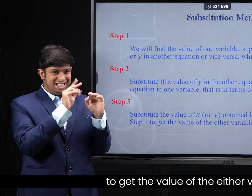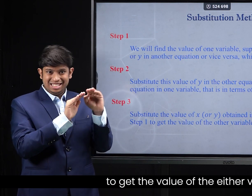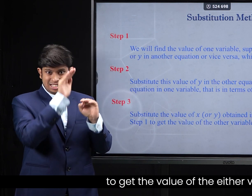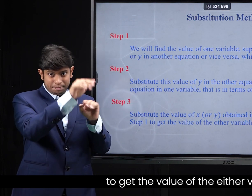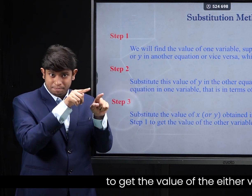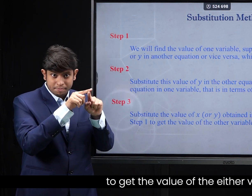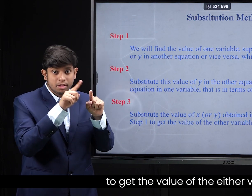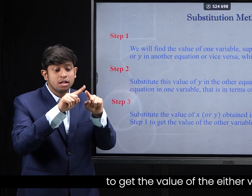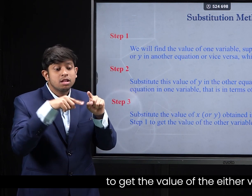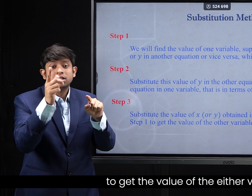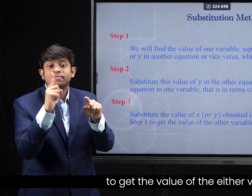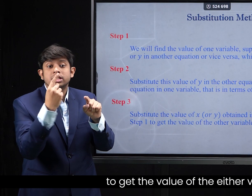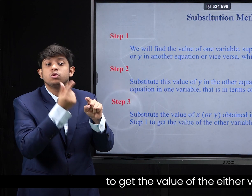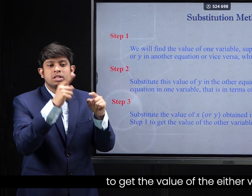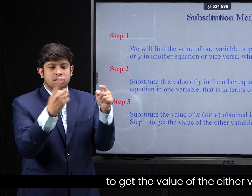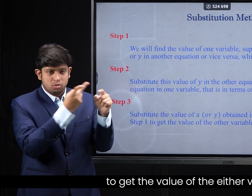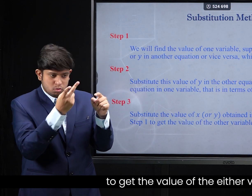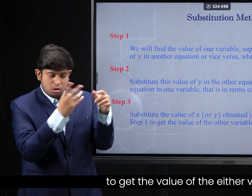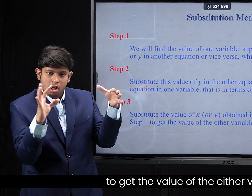value of other variable.